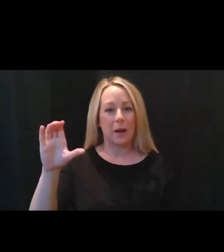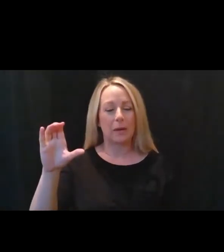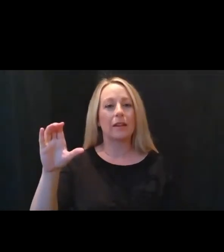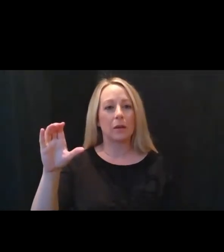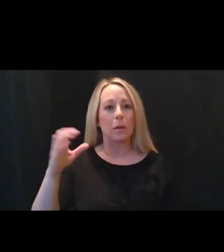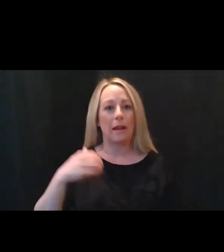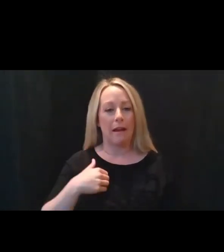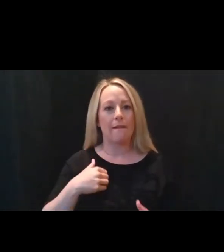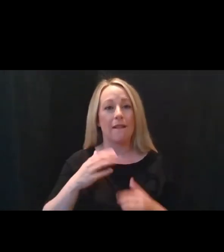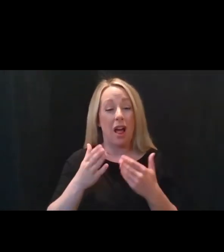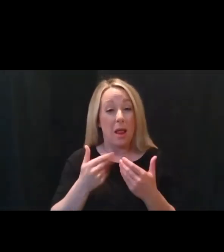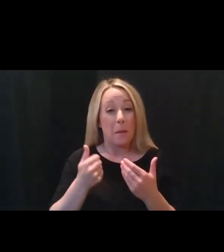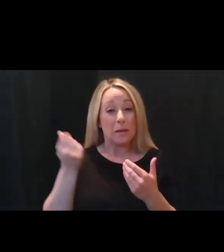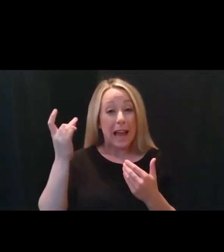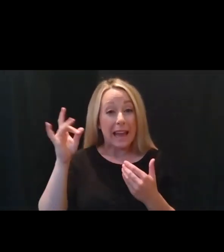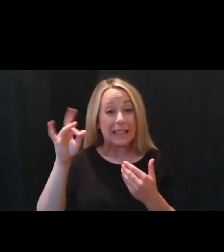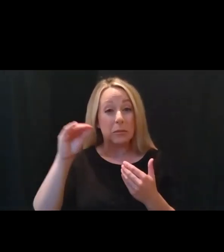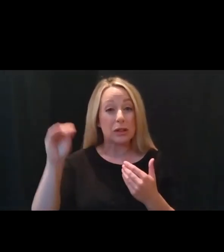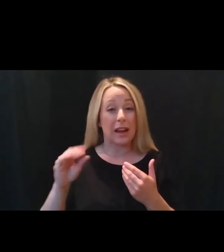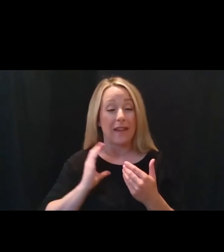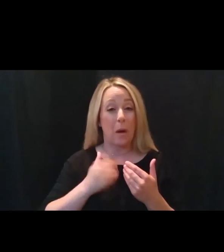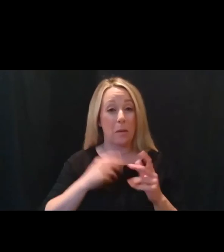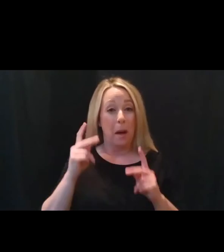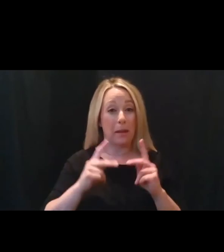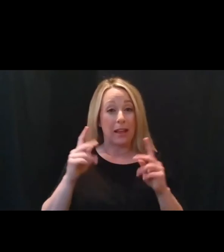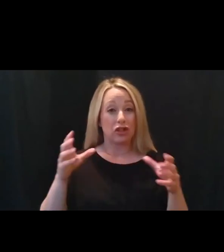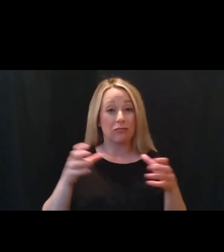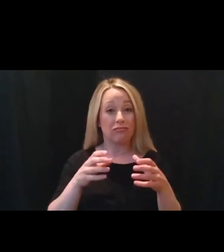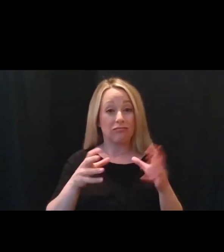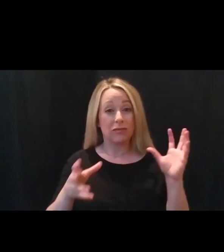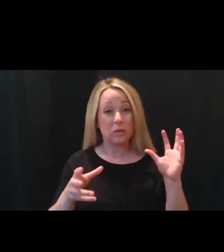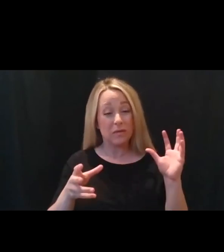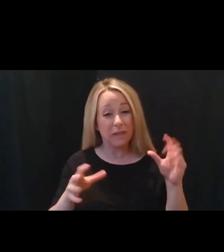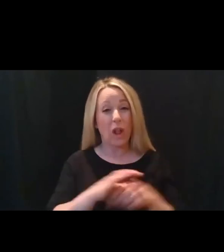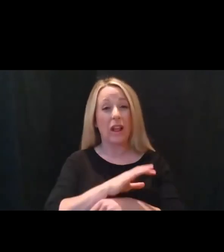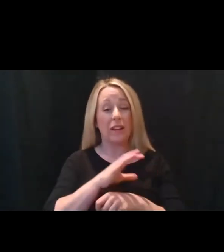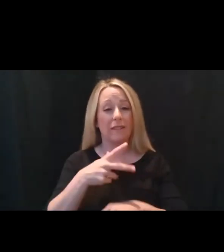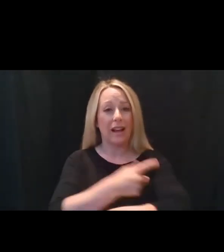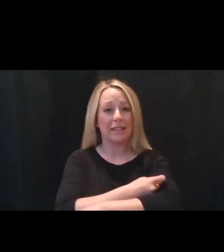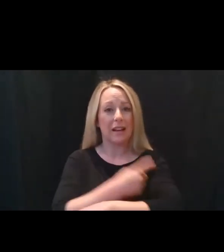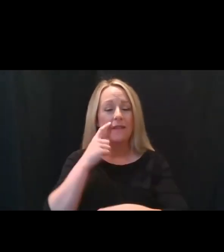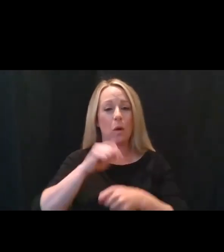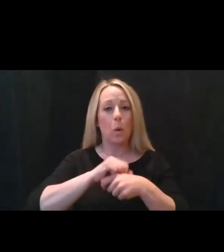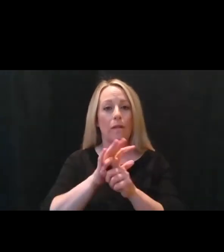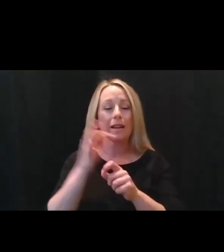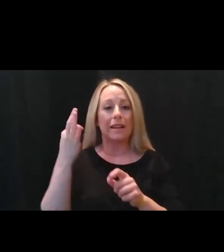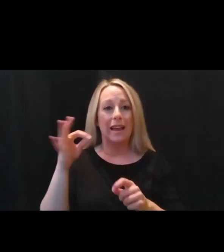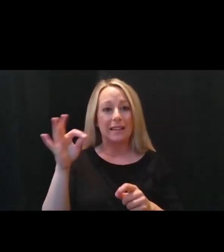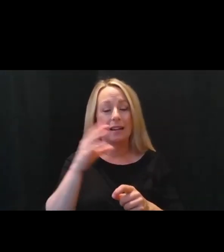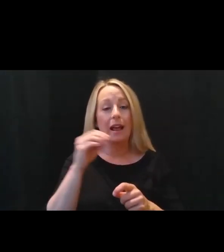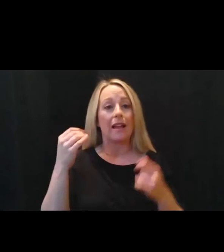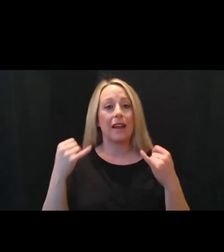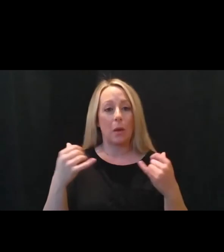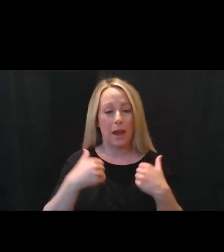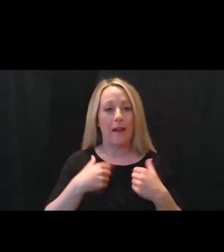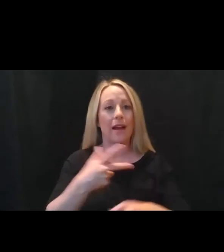almost 18% of our population totally vaccinated for COVID-19, and we have now vaccinated